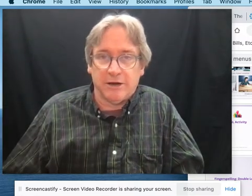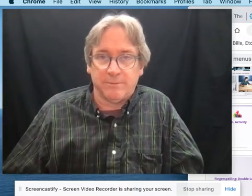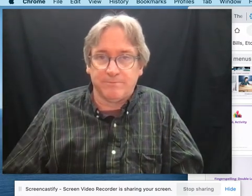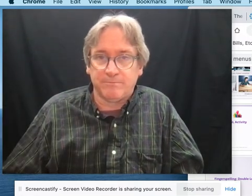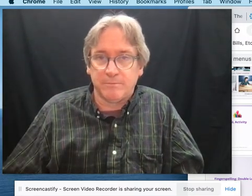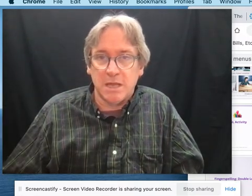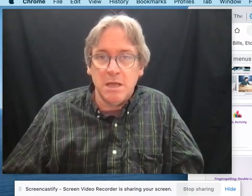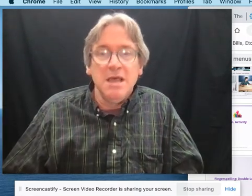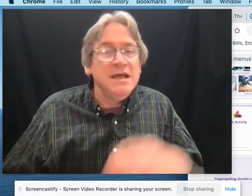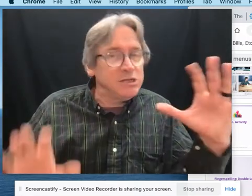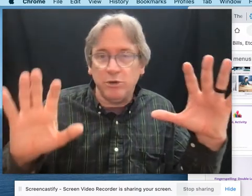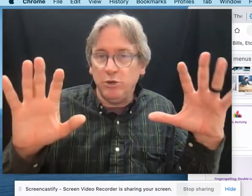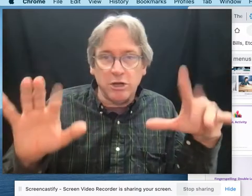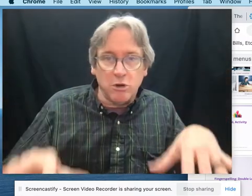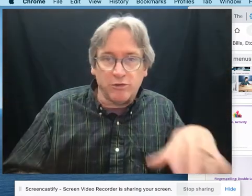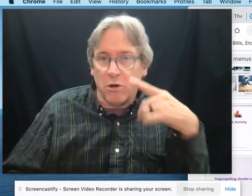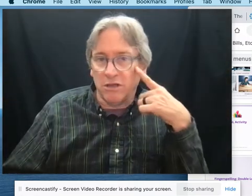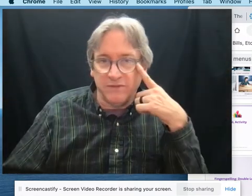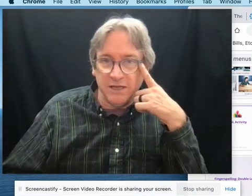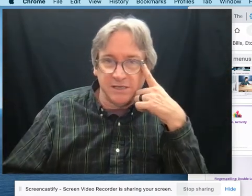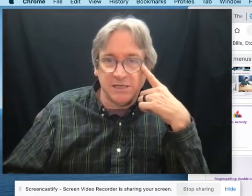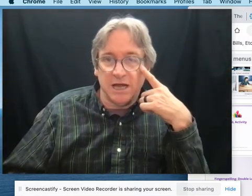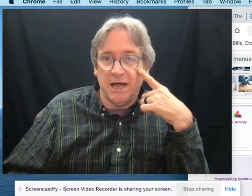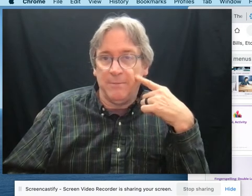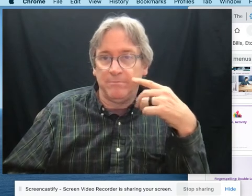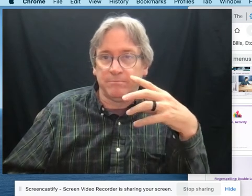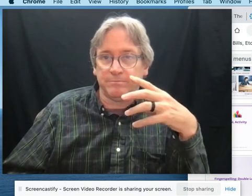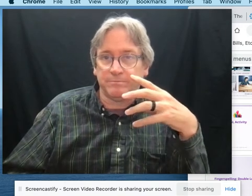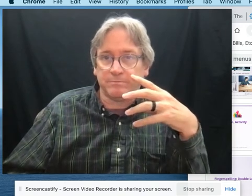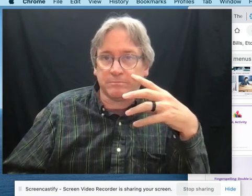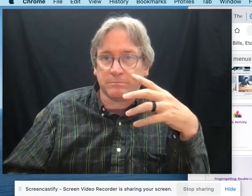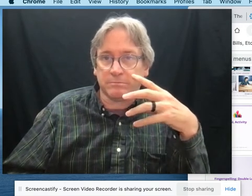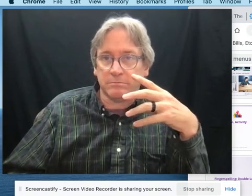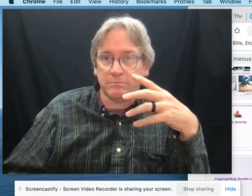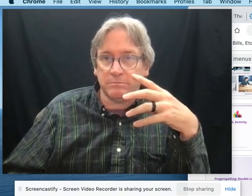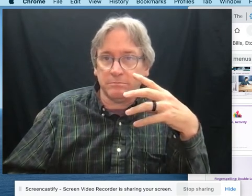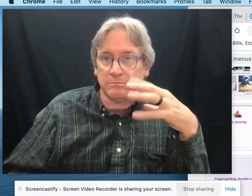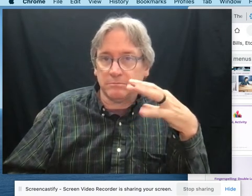the letter so you can go through all of these um